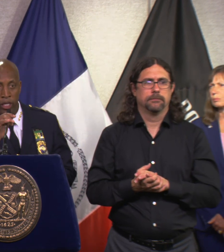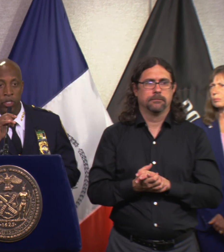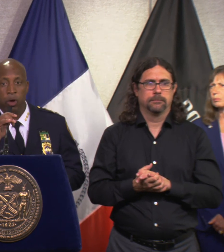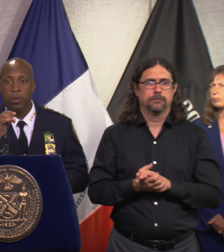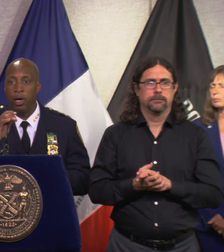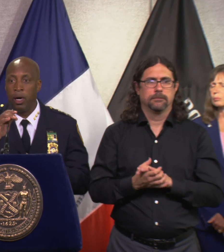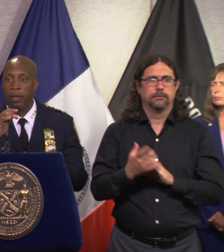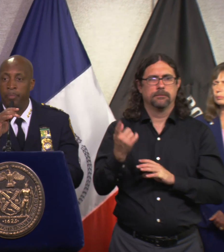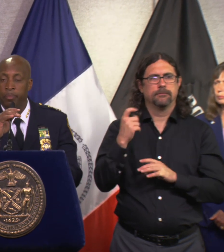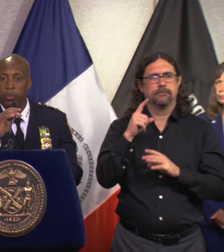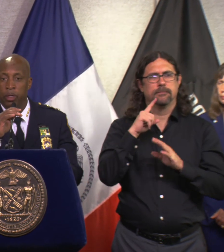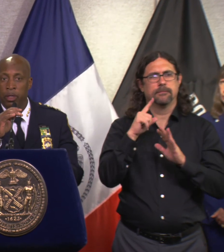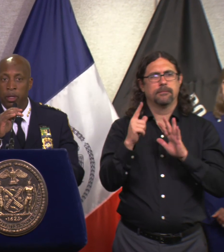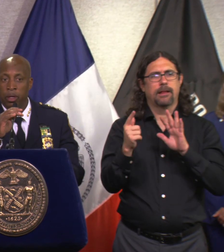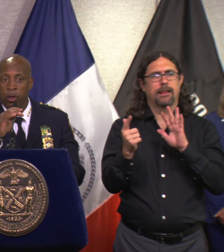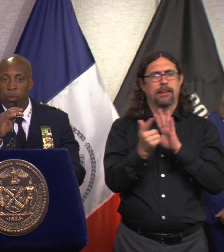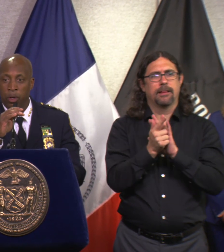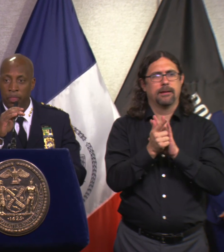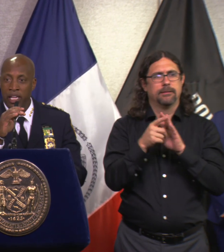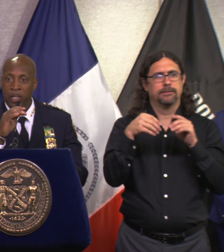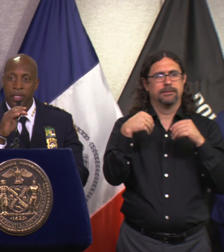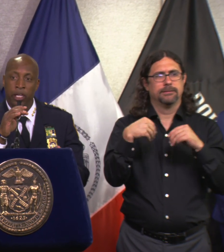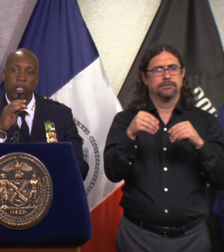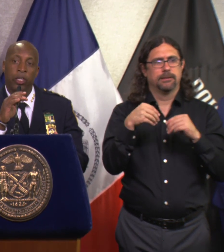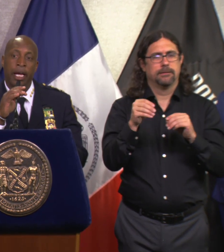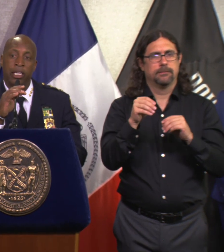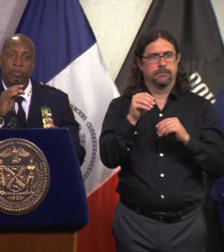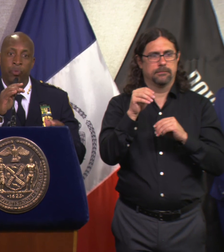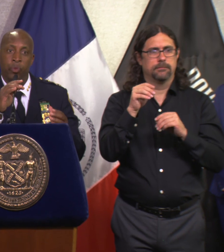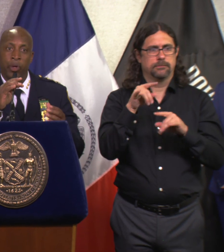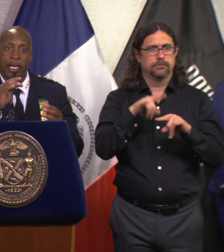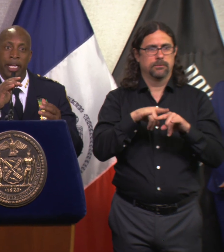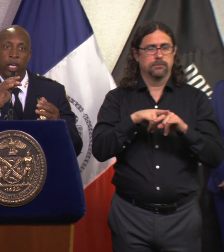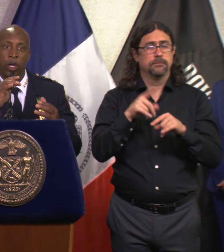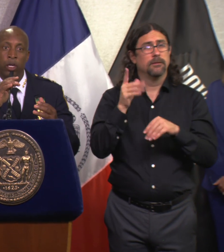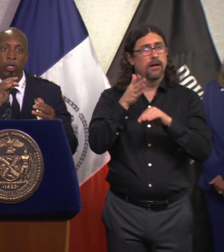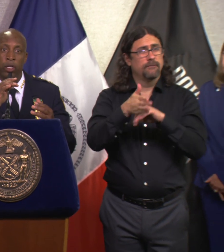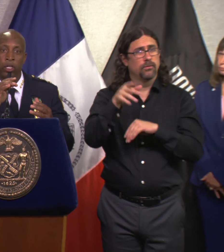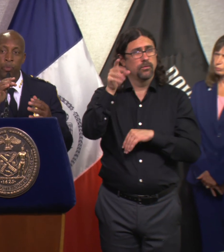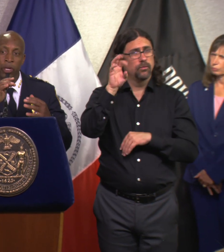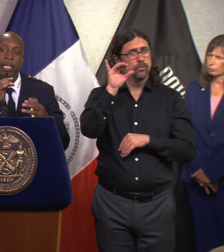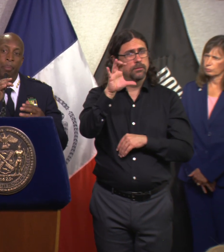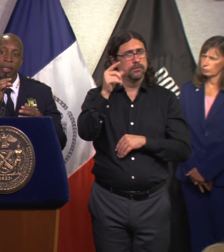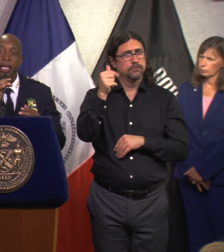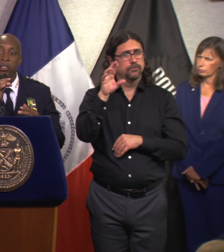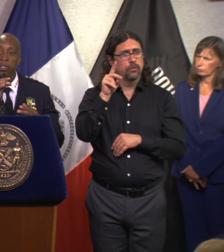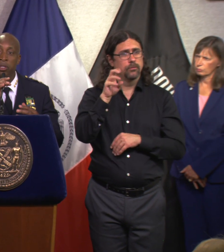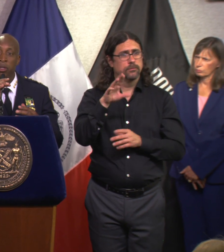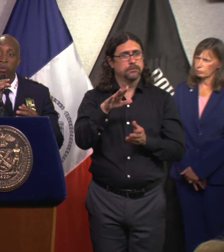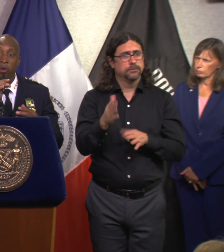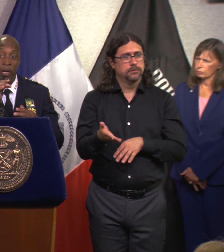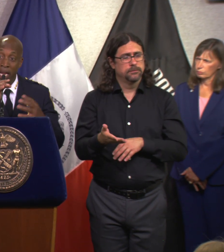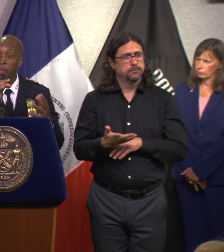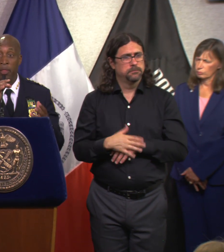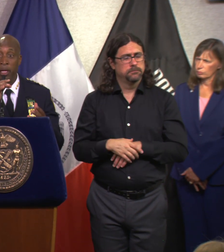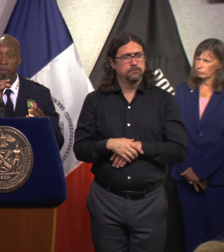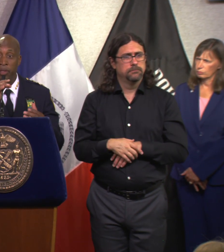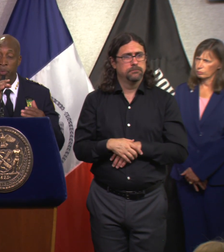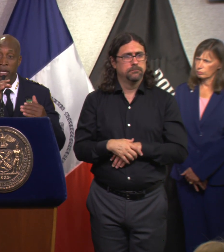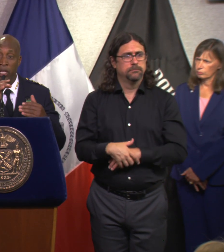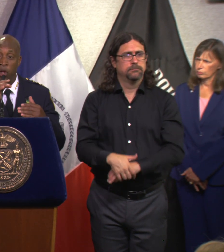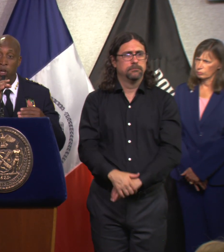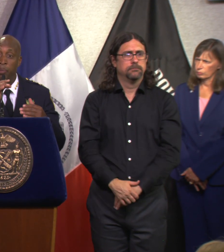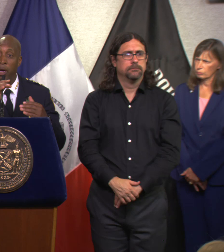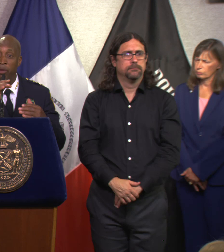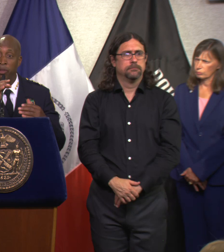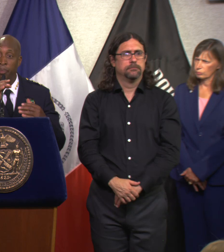Good morning. So one of the things that we take a look at is we're getting community complaints regarding anything. If